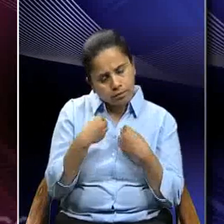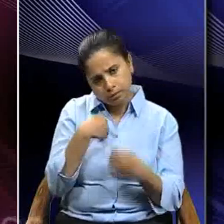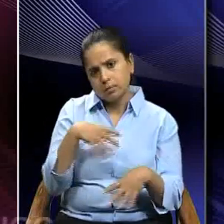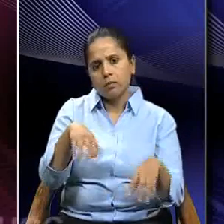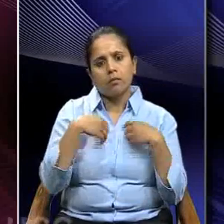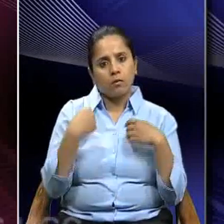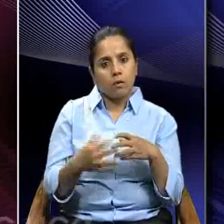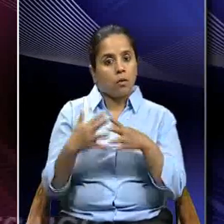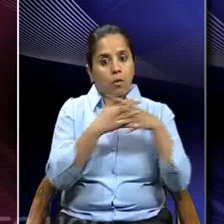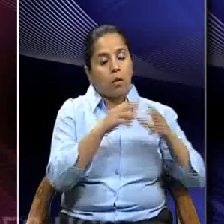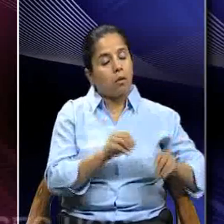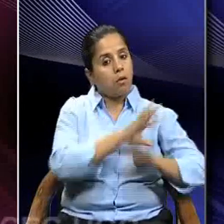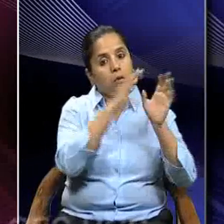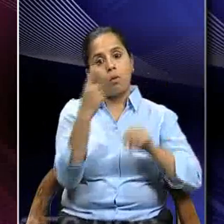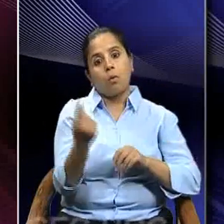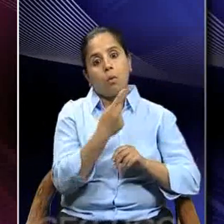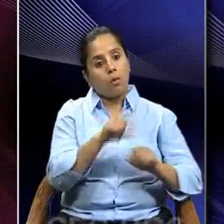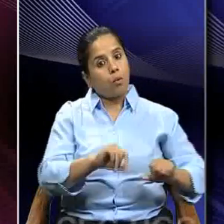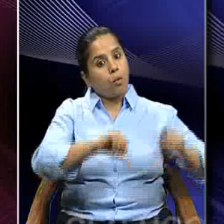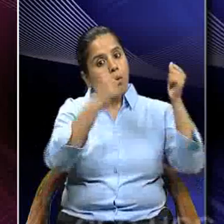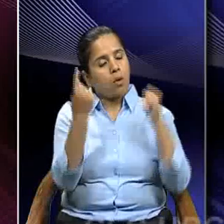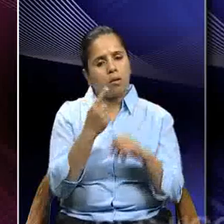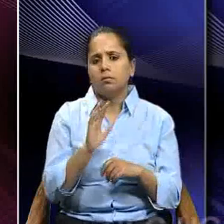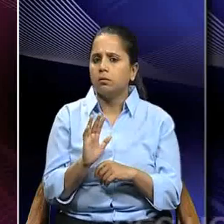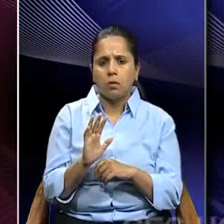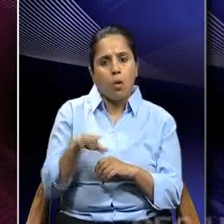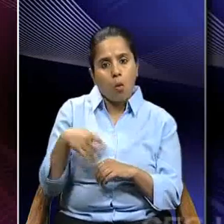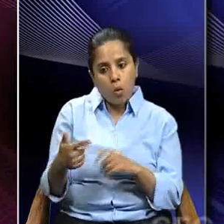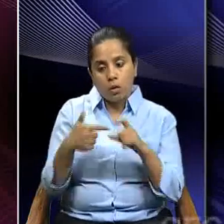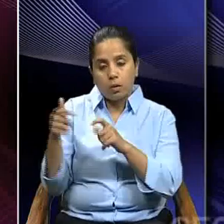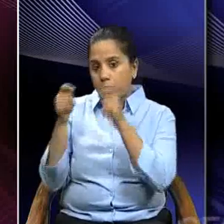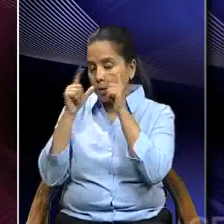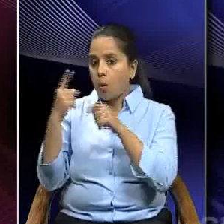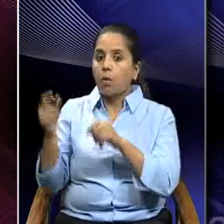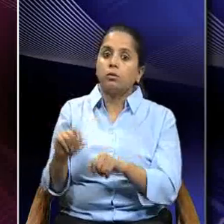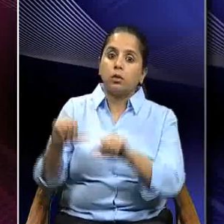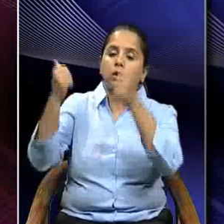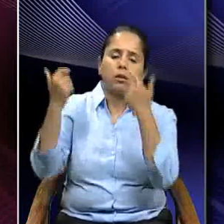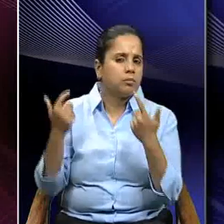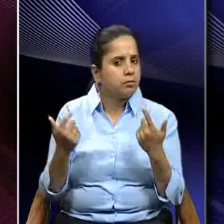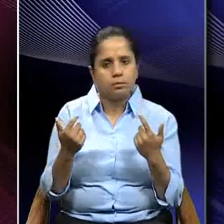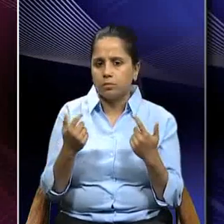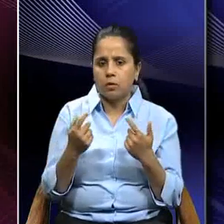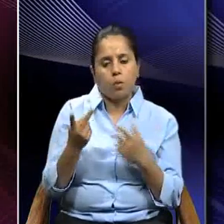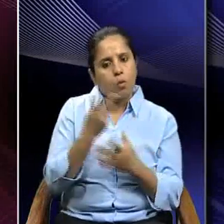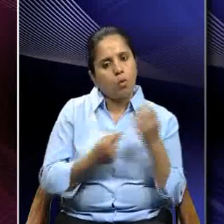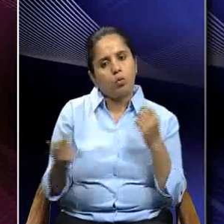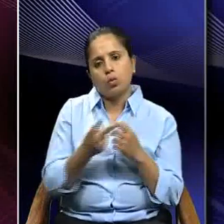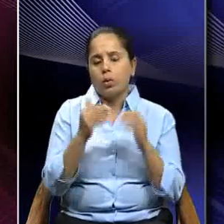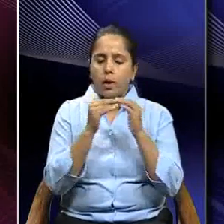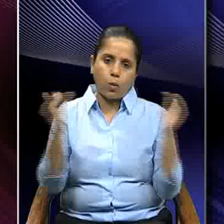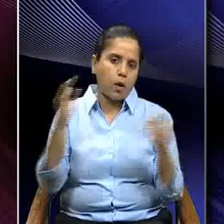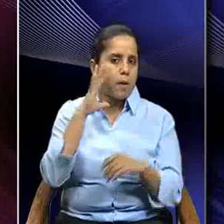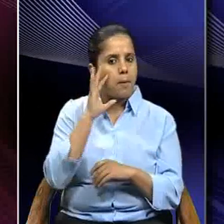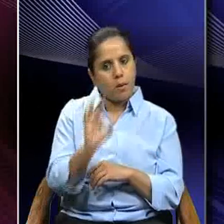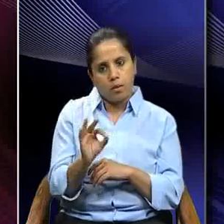Western Enlightenment is the only way to success, or I would say Eastern Awakening is the only way to success. Both are equally important.